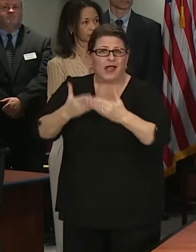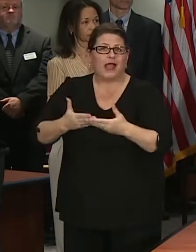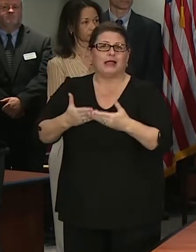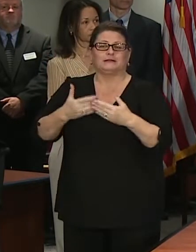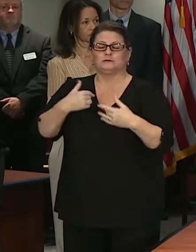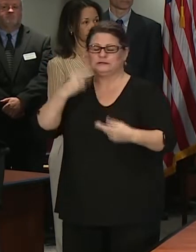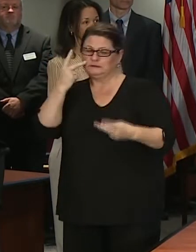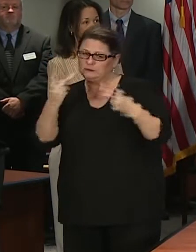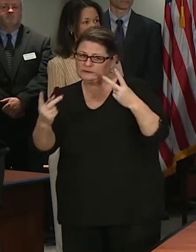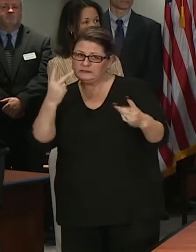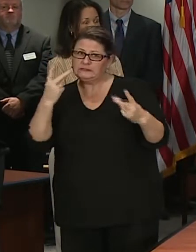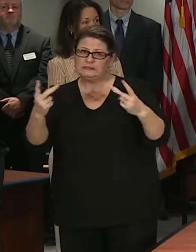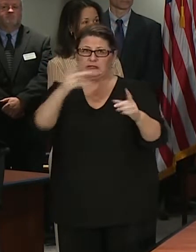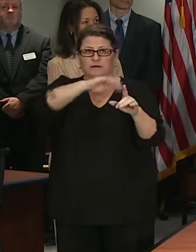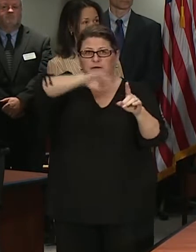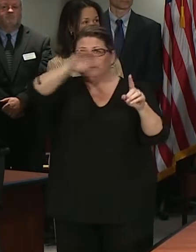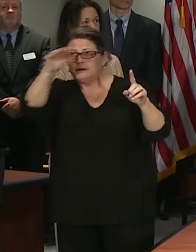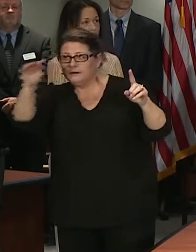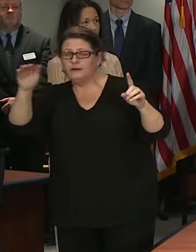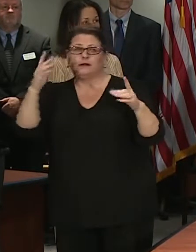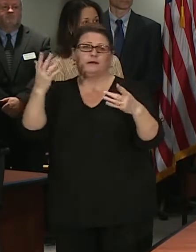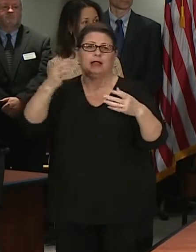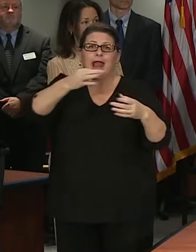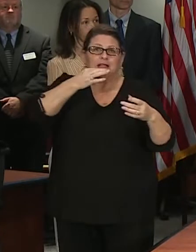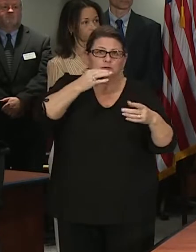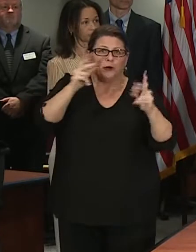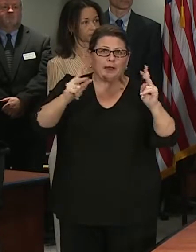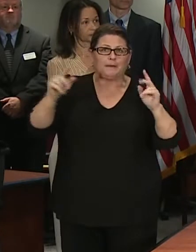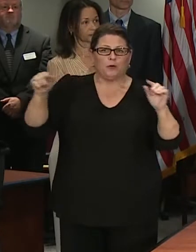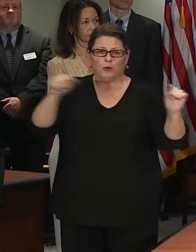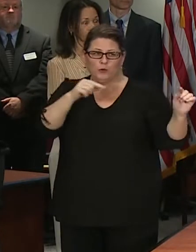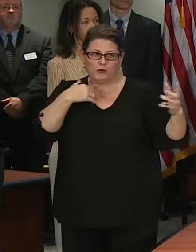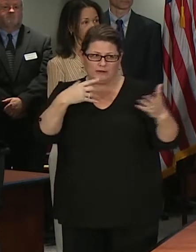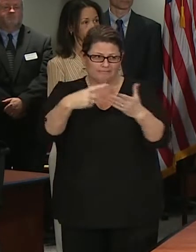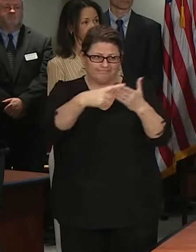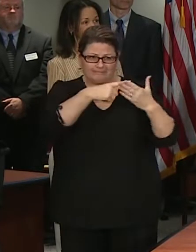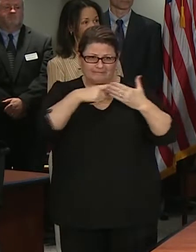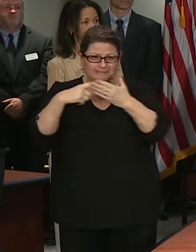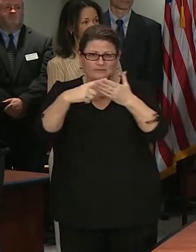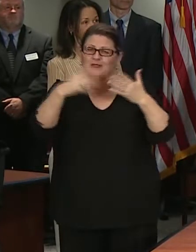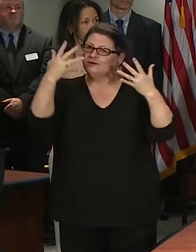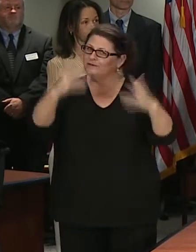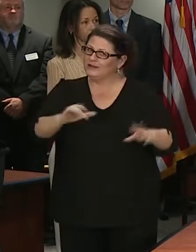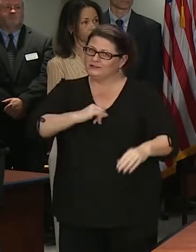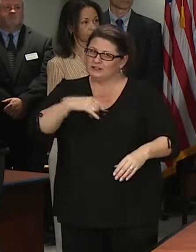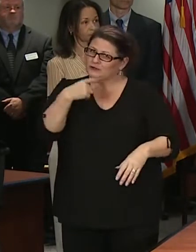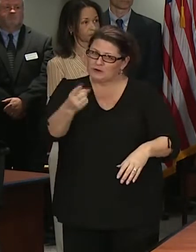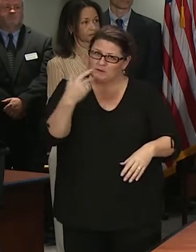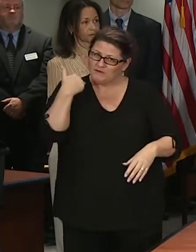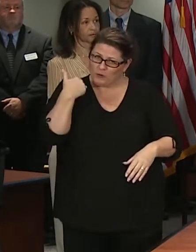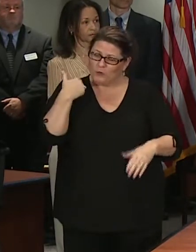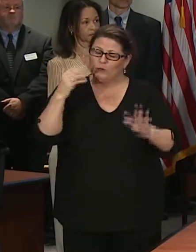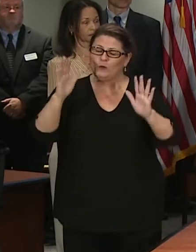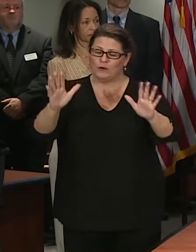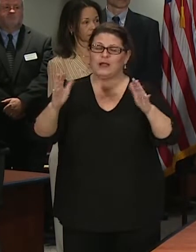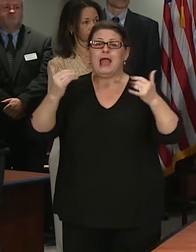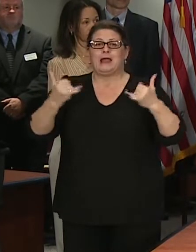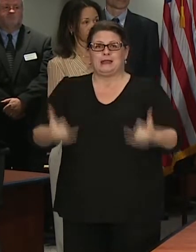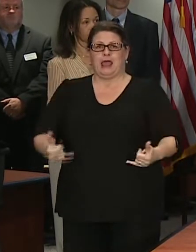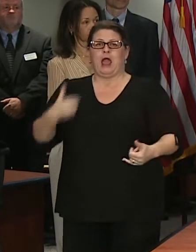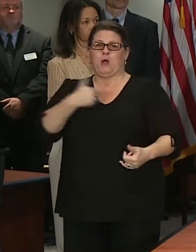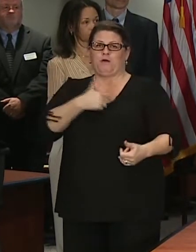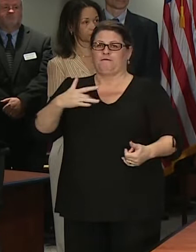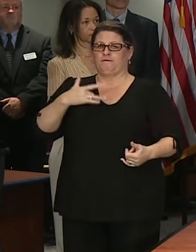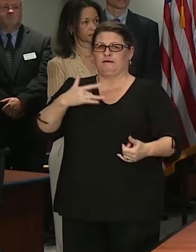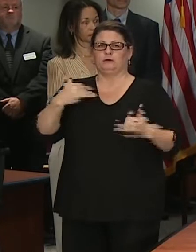the expert advice and guidance, as we have explained before, it is now time to make